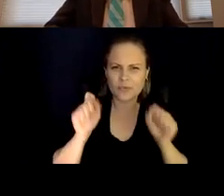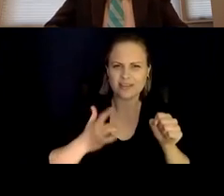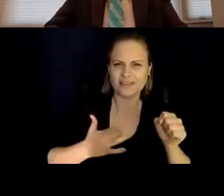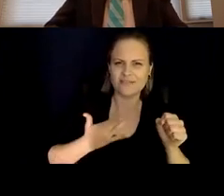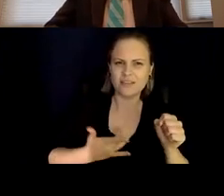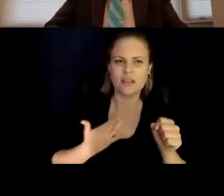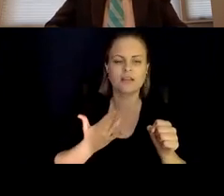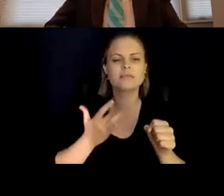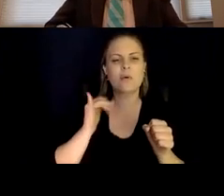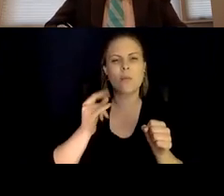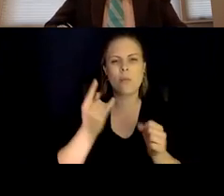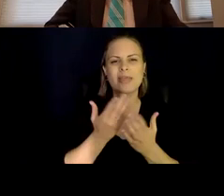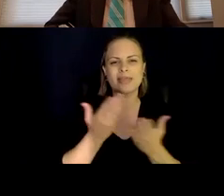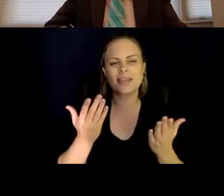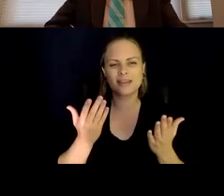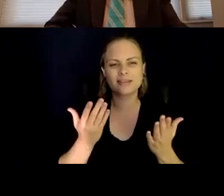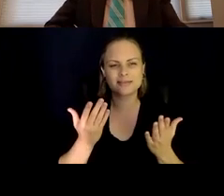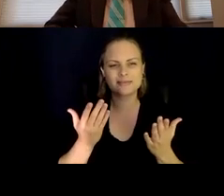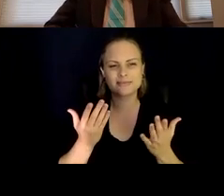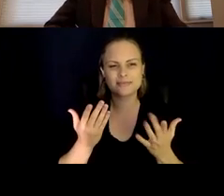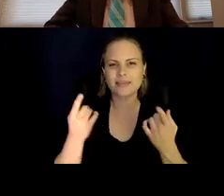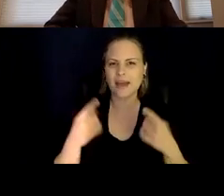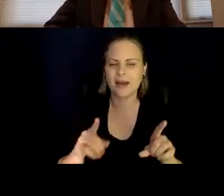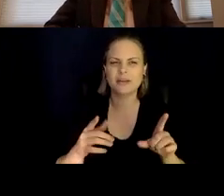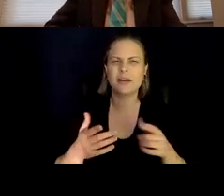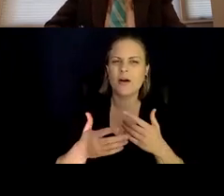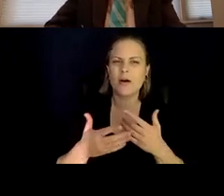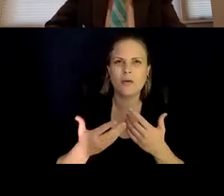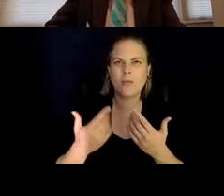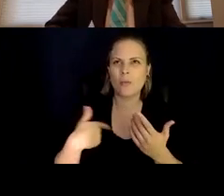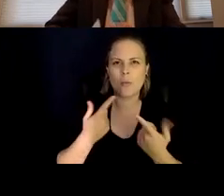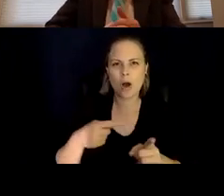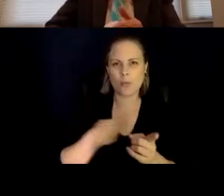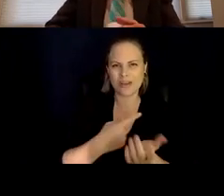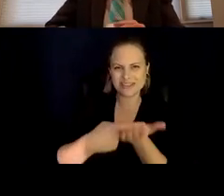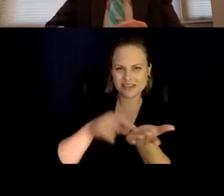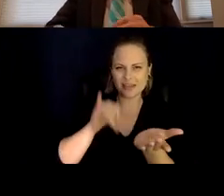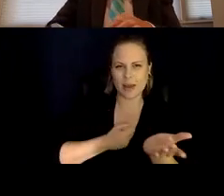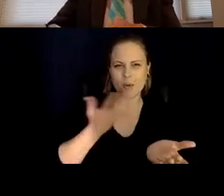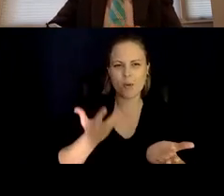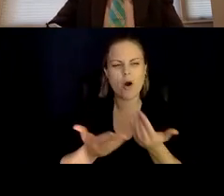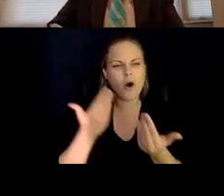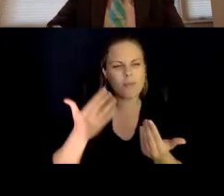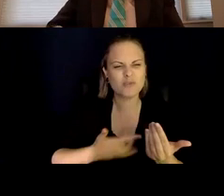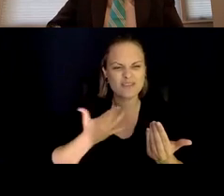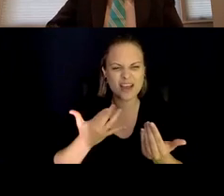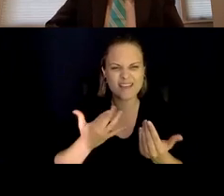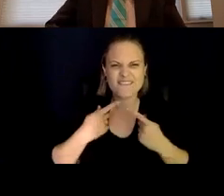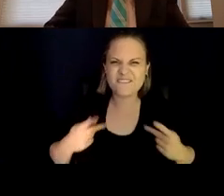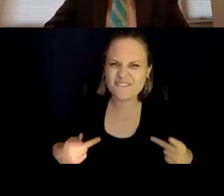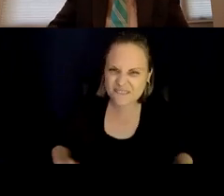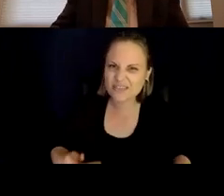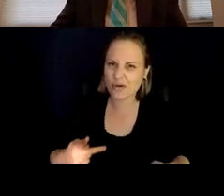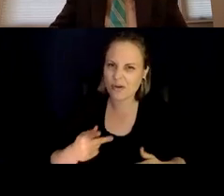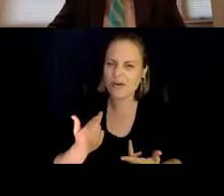that came through, that it almost felt, as we discussed the poem, it almost felt physical. And that notion of physicality